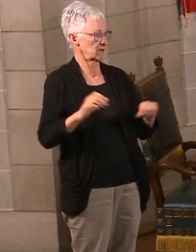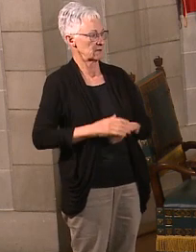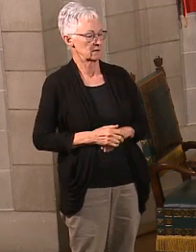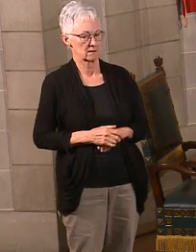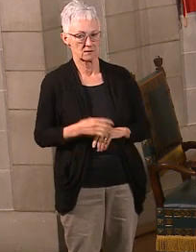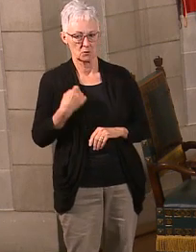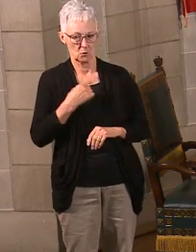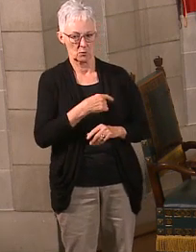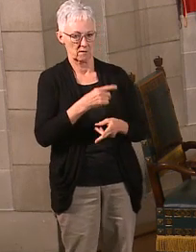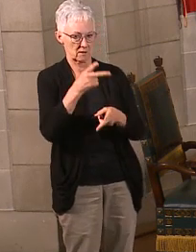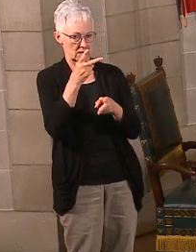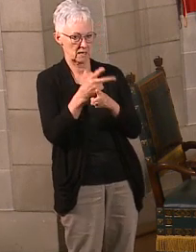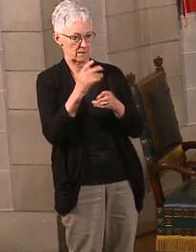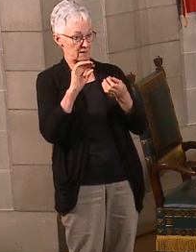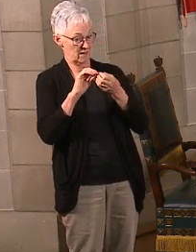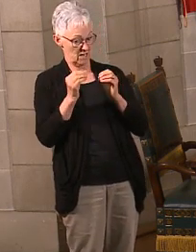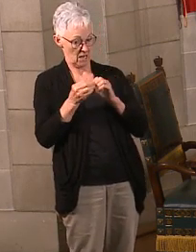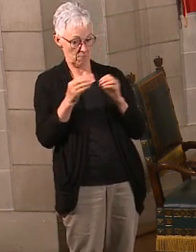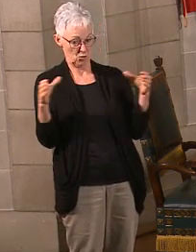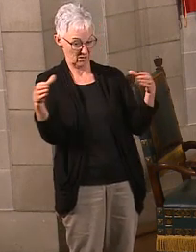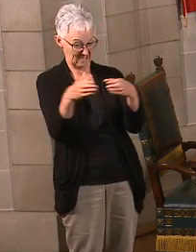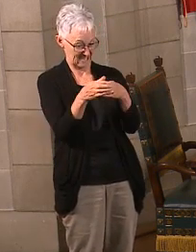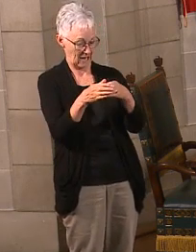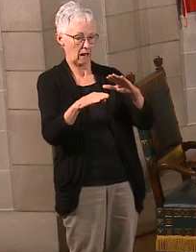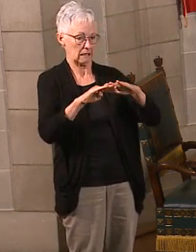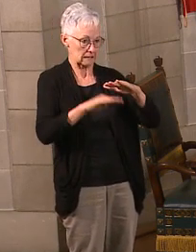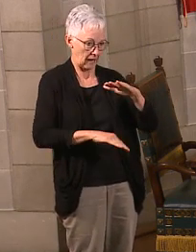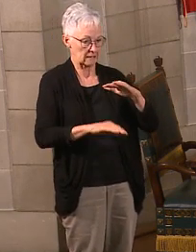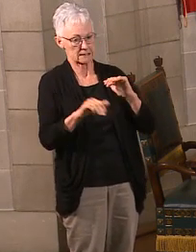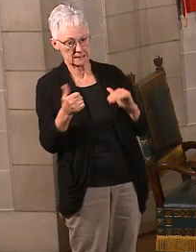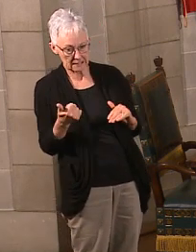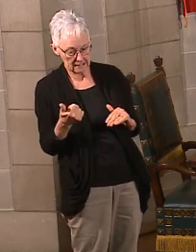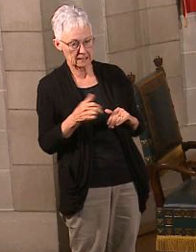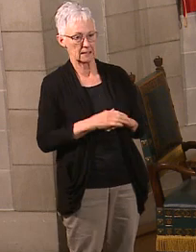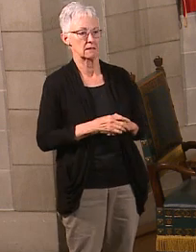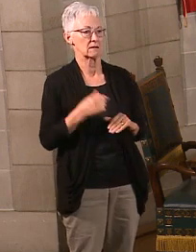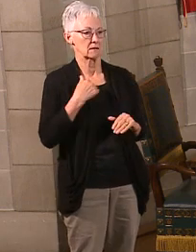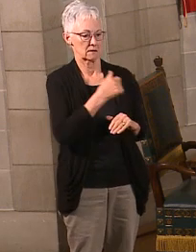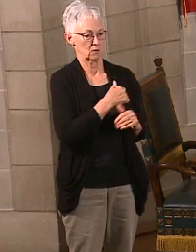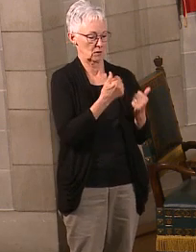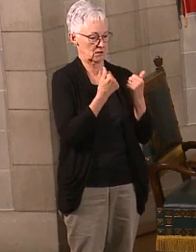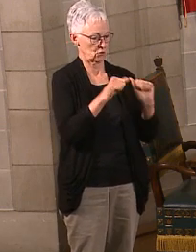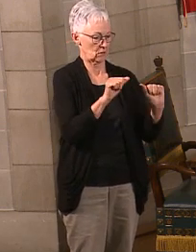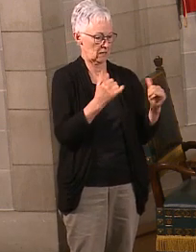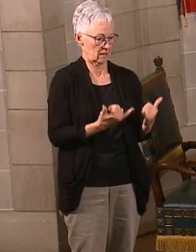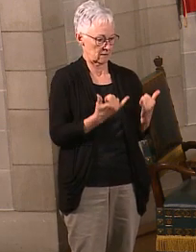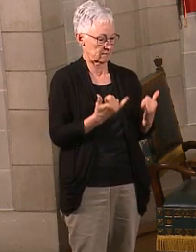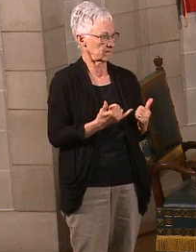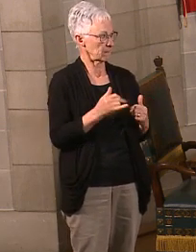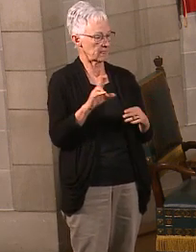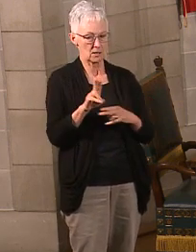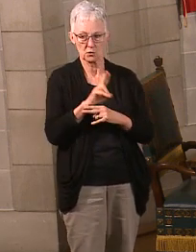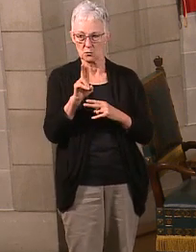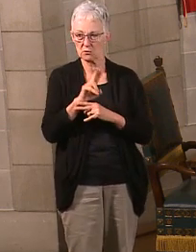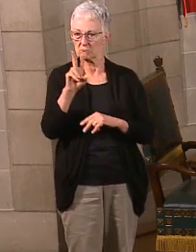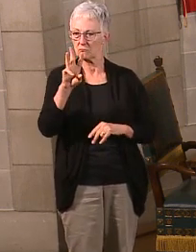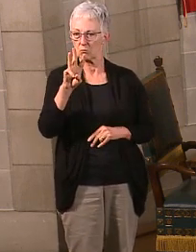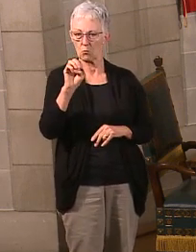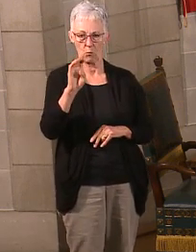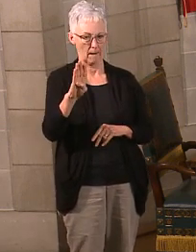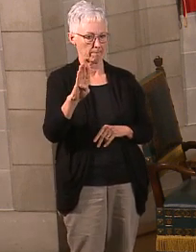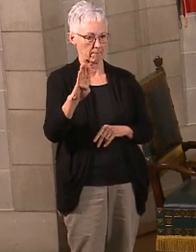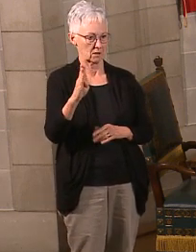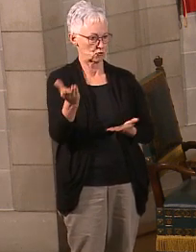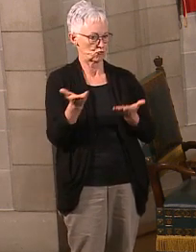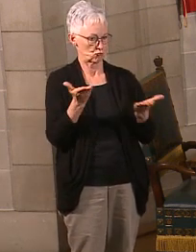10, of redesigning stuff. We also have some of our providers are now using web-based services to